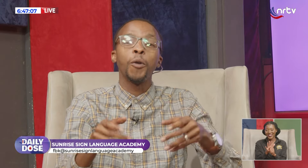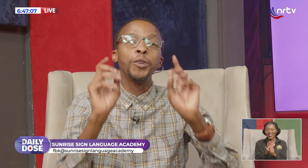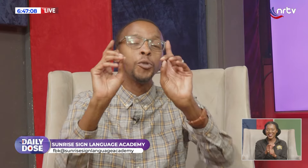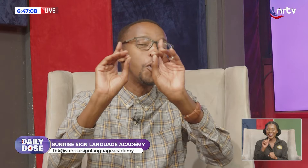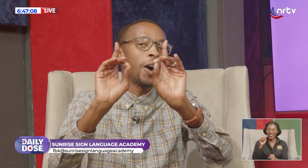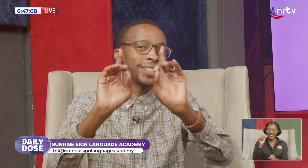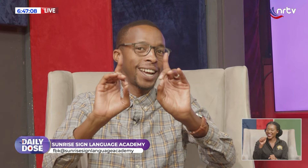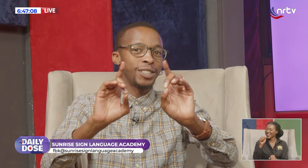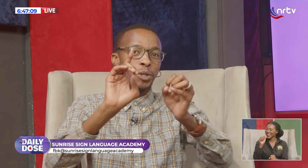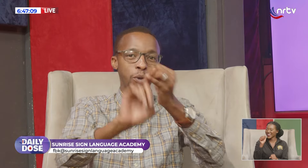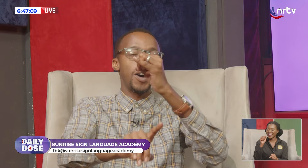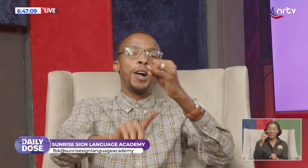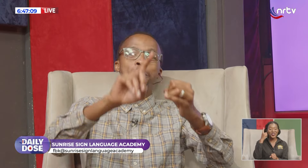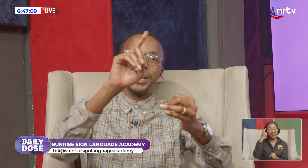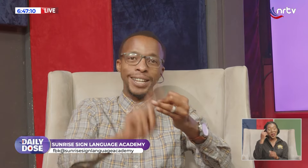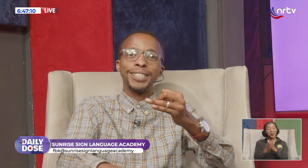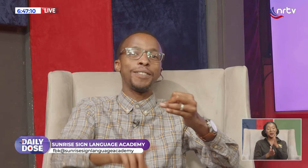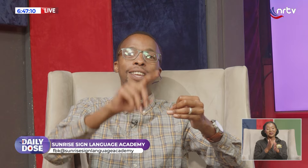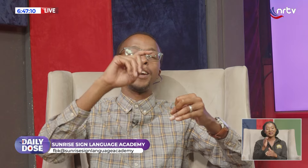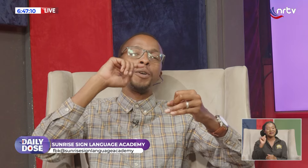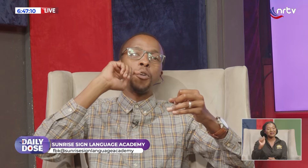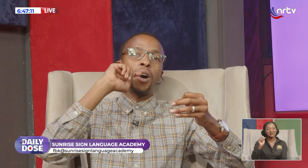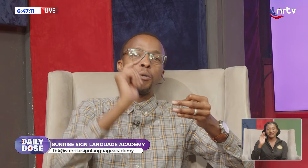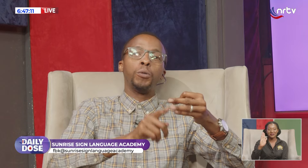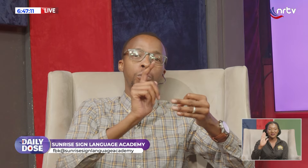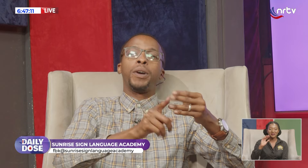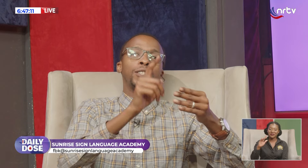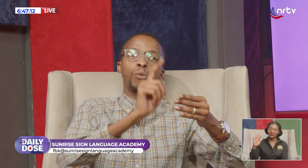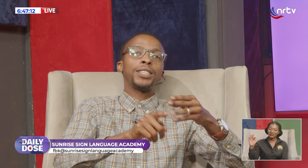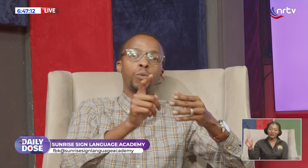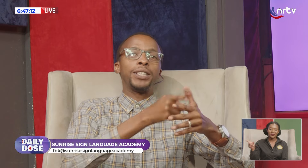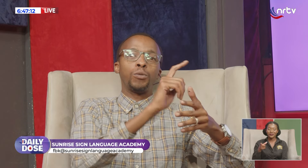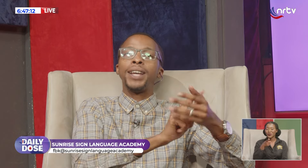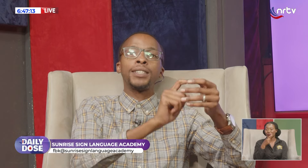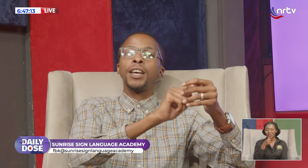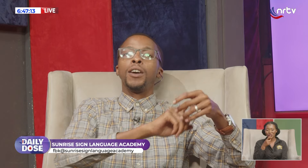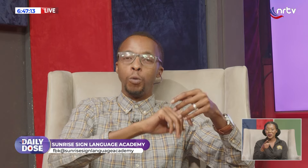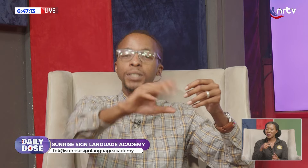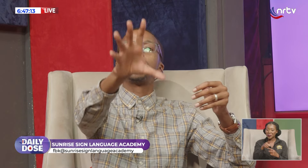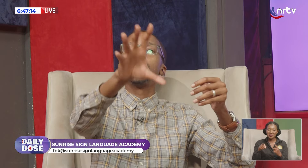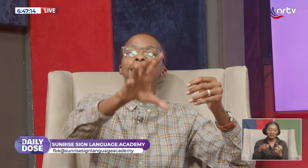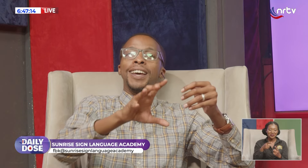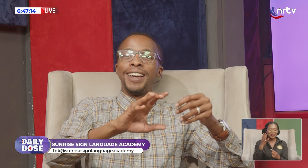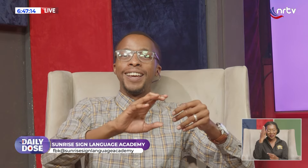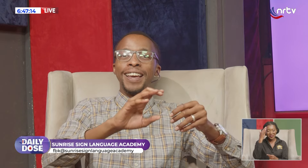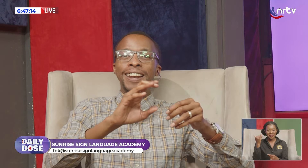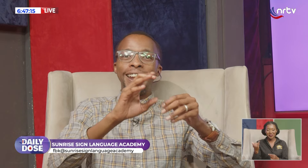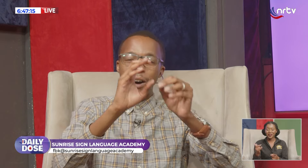do know our signs. We do know our alphabets, days of the year. We know our who's, where's, what's, when's, why's, whom's. Now, of